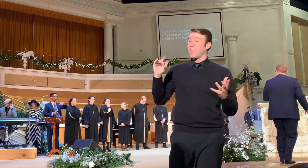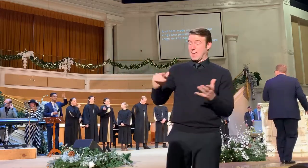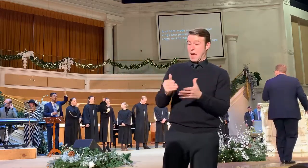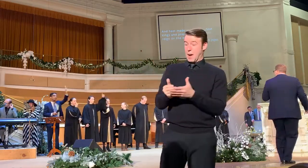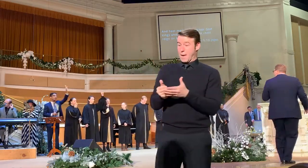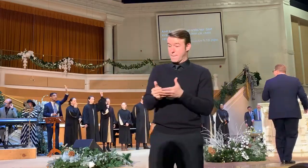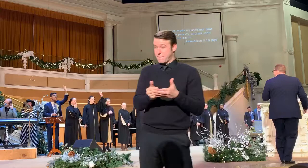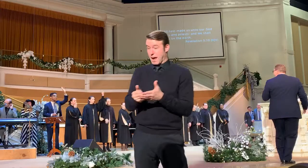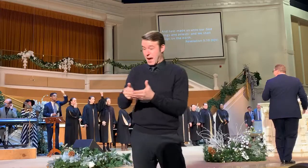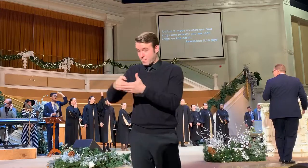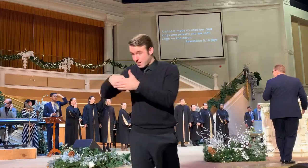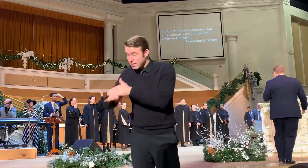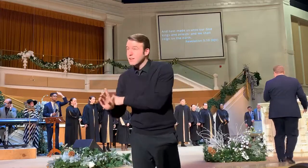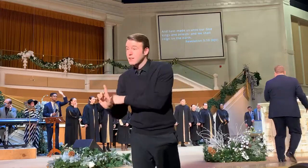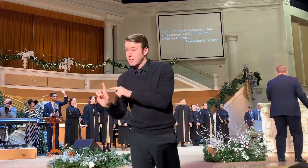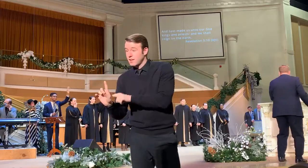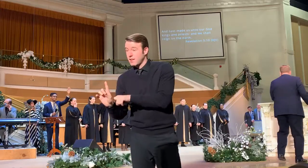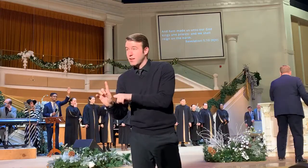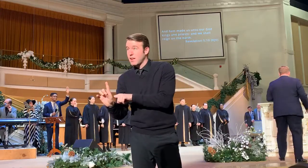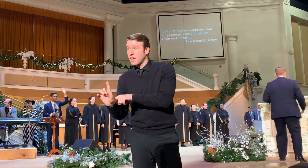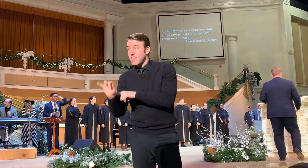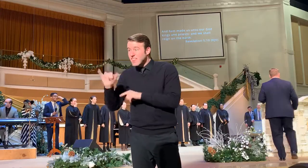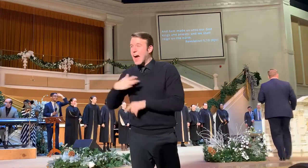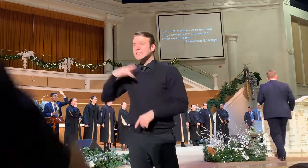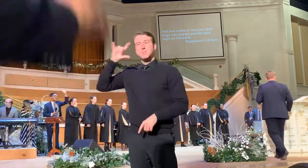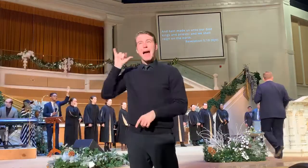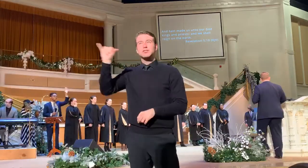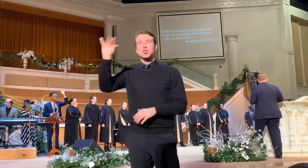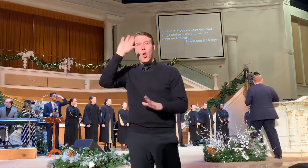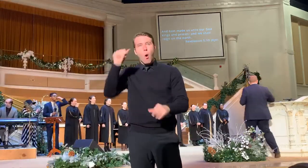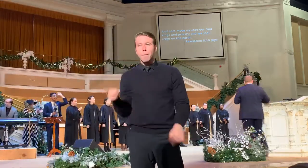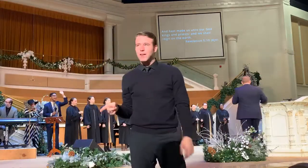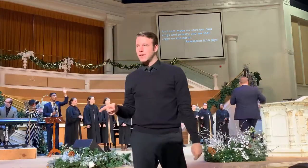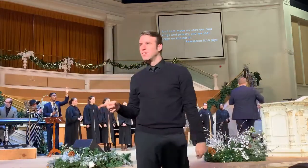baby was my eternal hope.